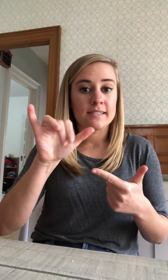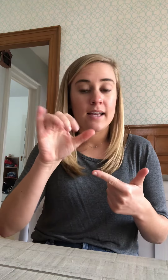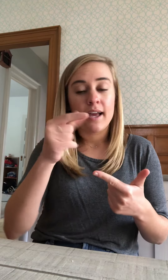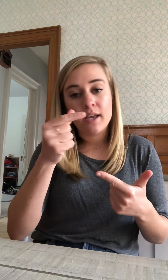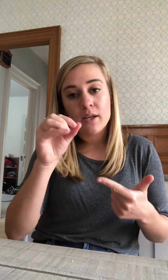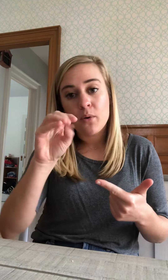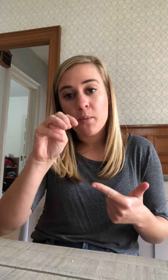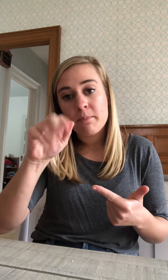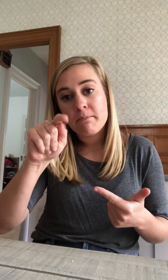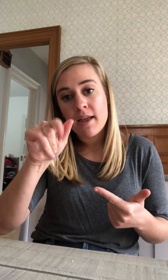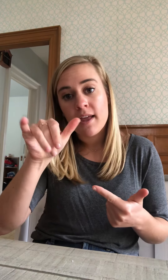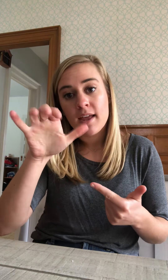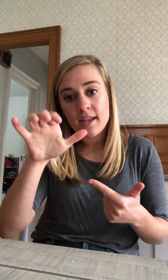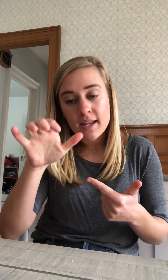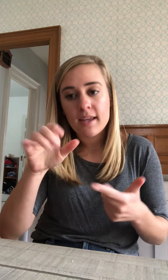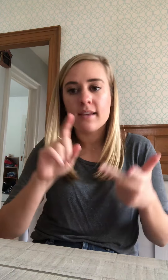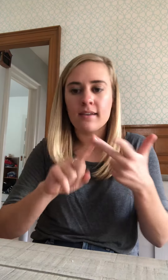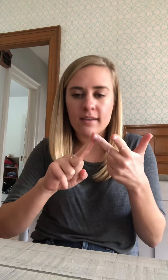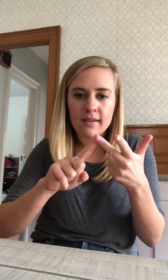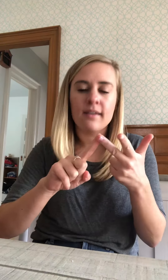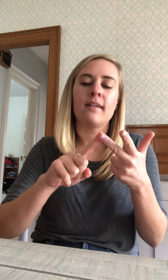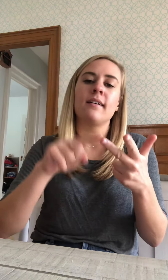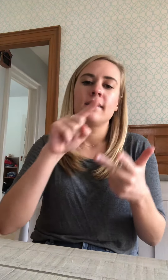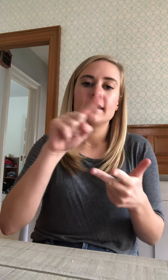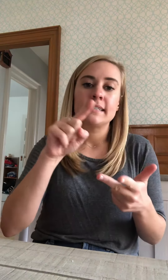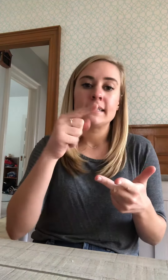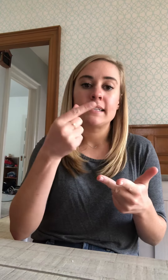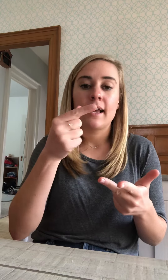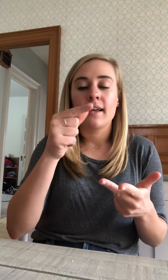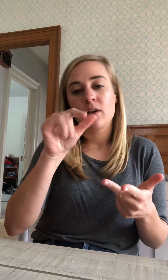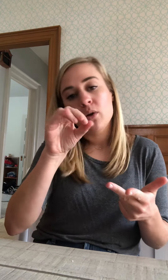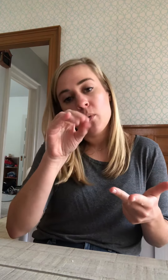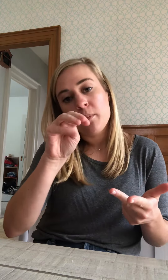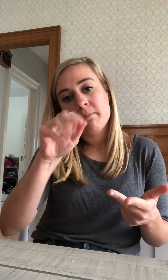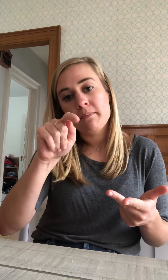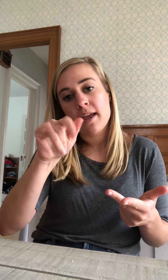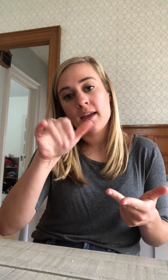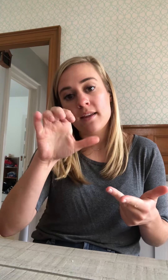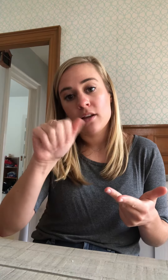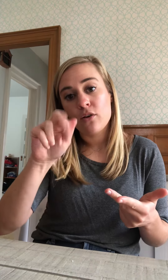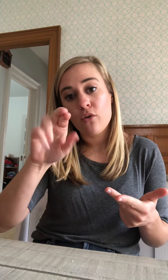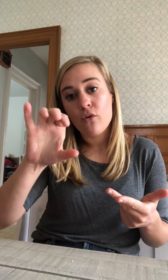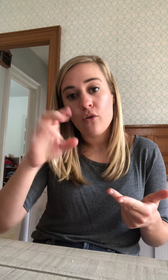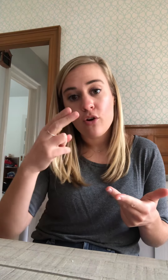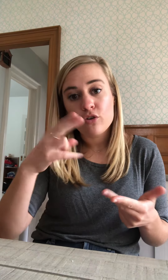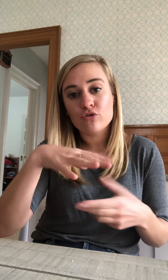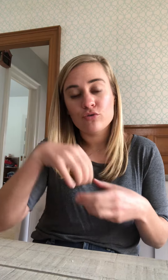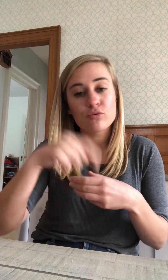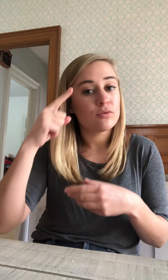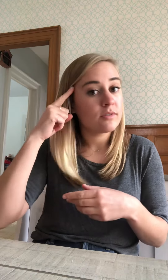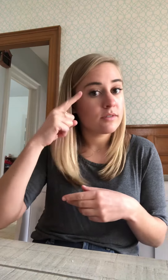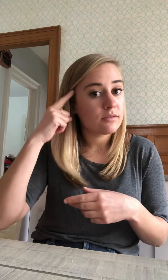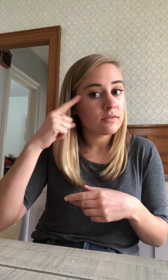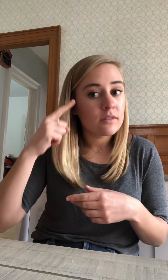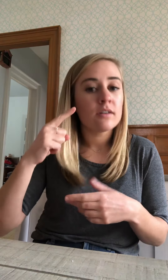is partially zygomatic bone and partially temporal bone, the orbit, which has lots of bones associated with it, and that's something you